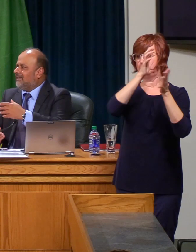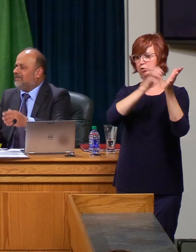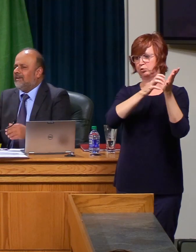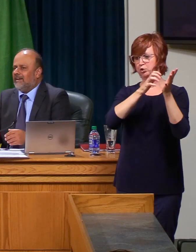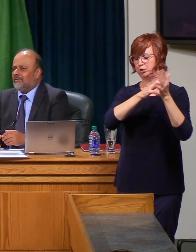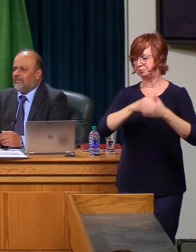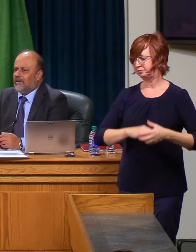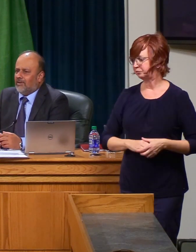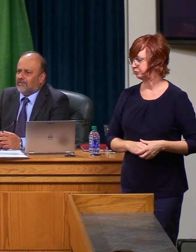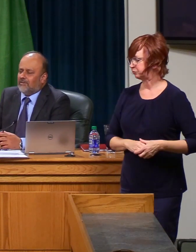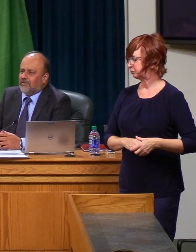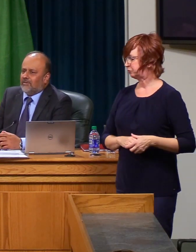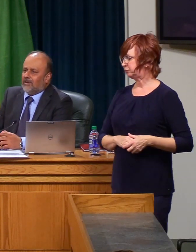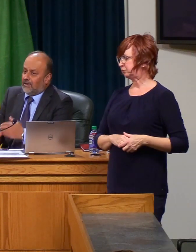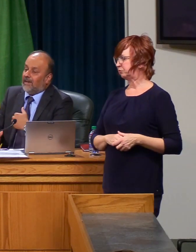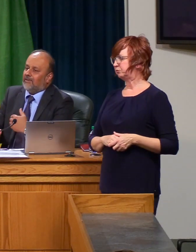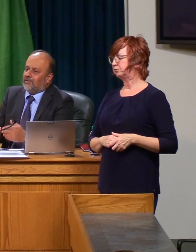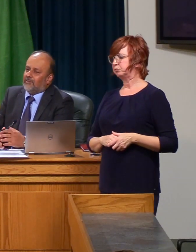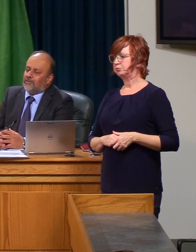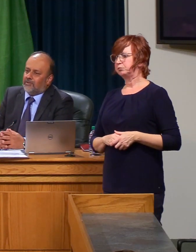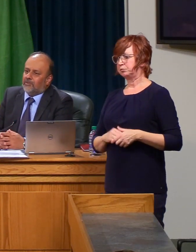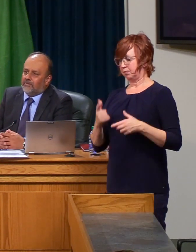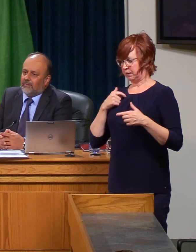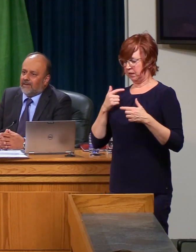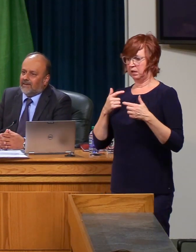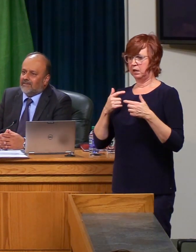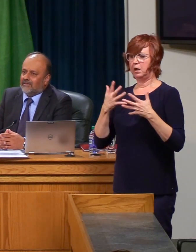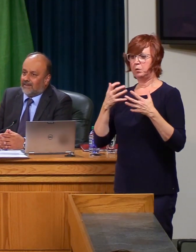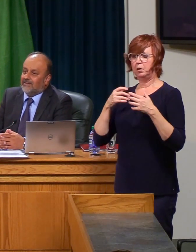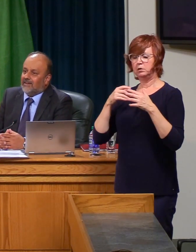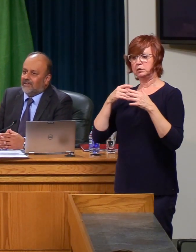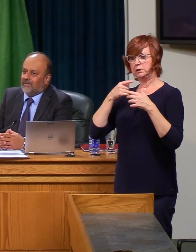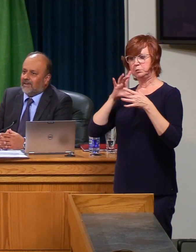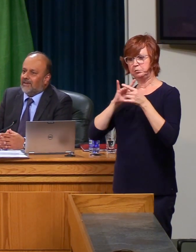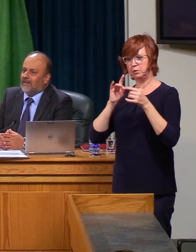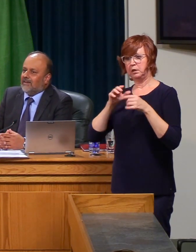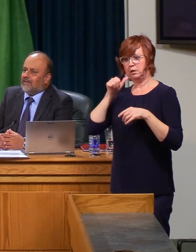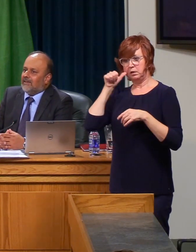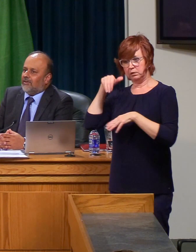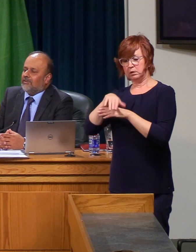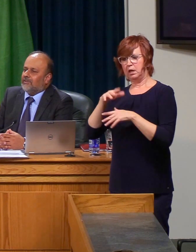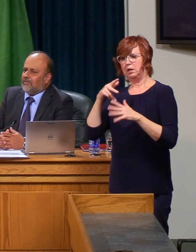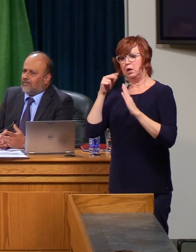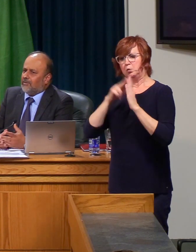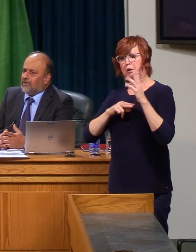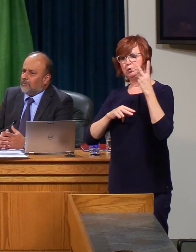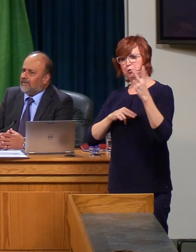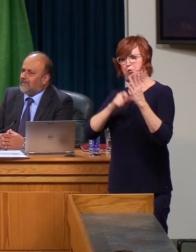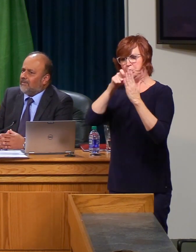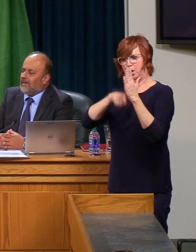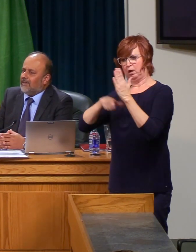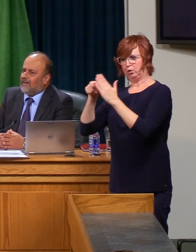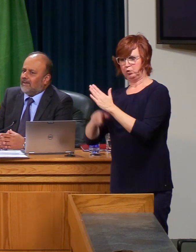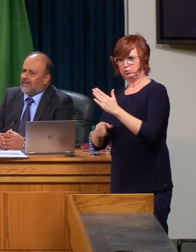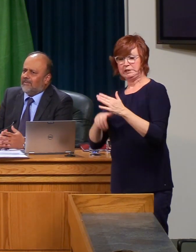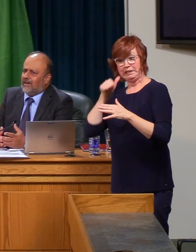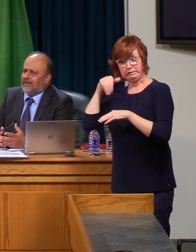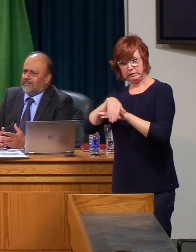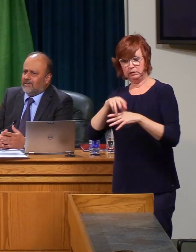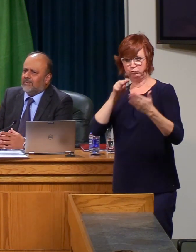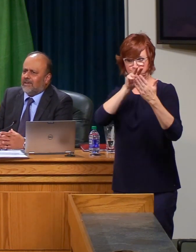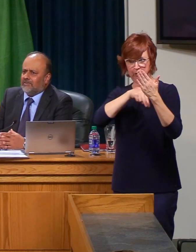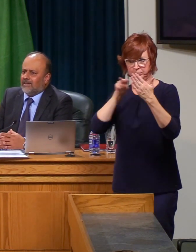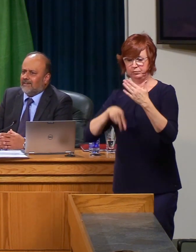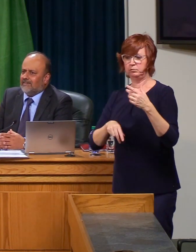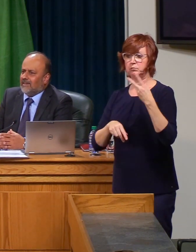Just one thing I just want to add. So we also, I reviewed 2 publications yesterday evening that also, one from the US, they've